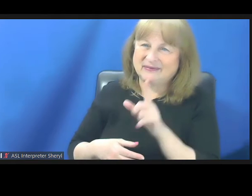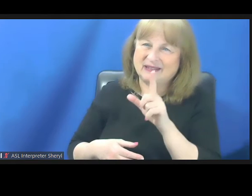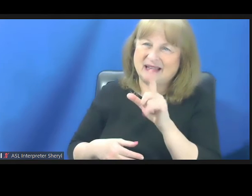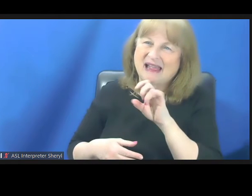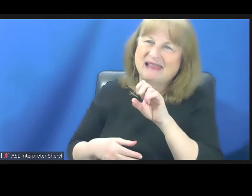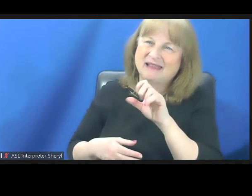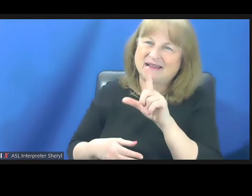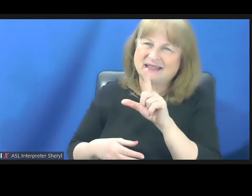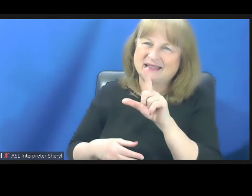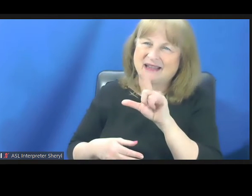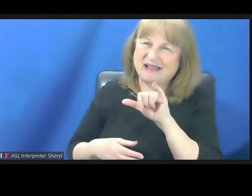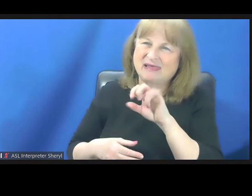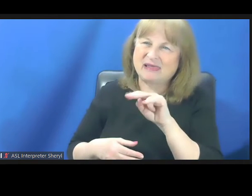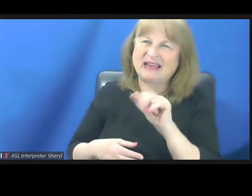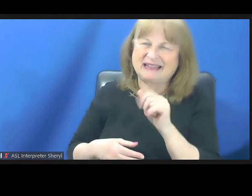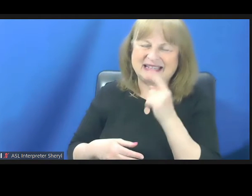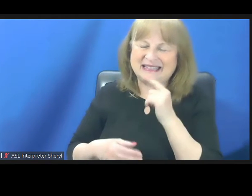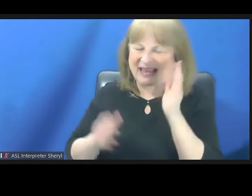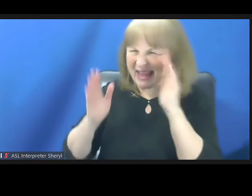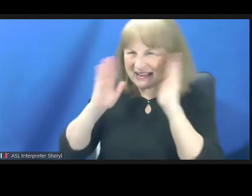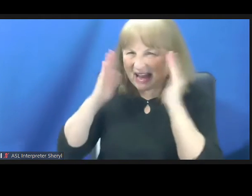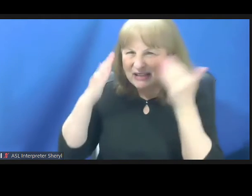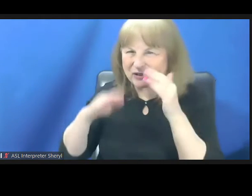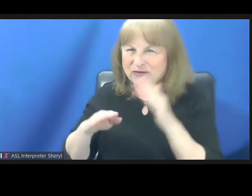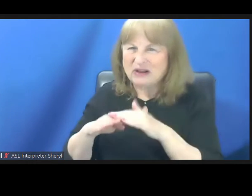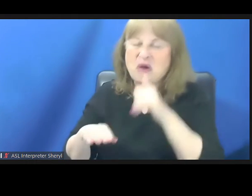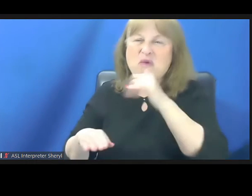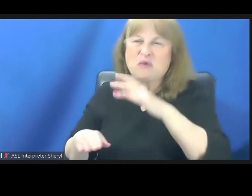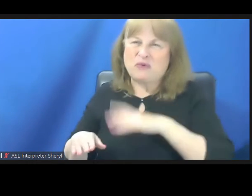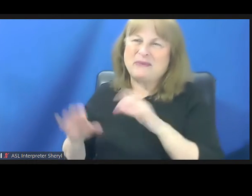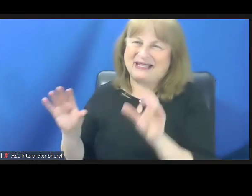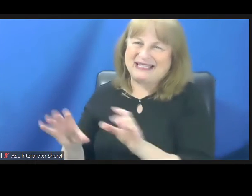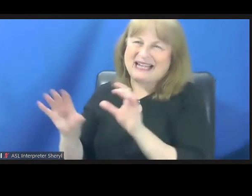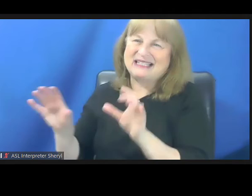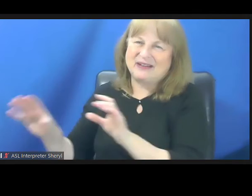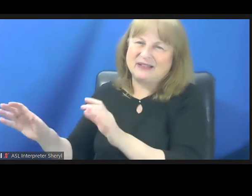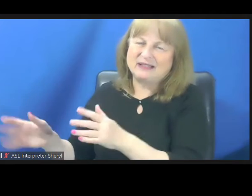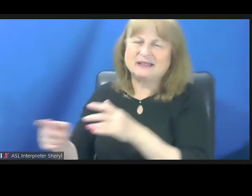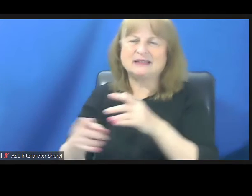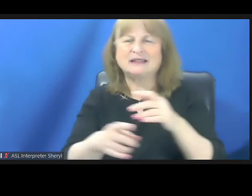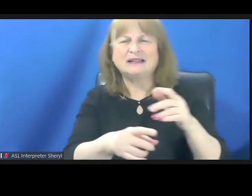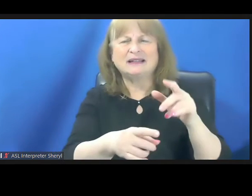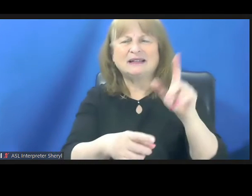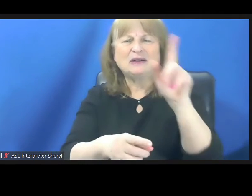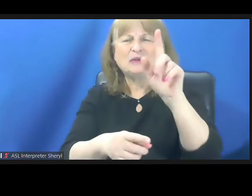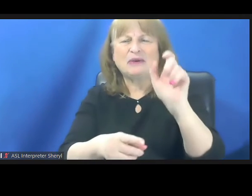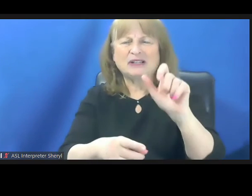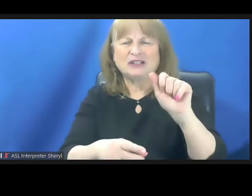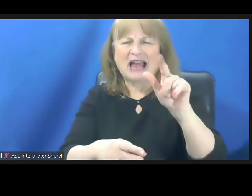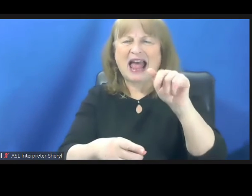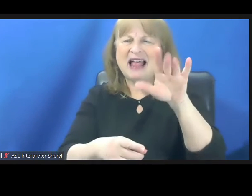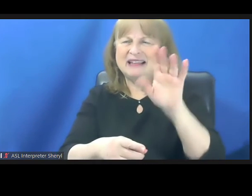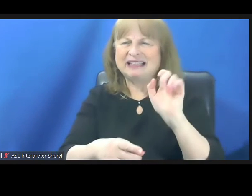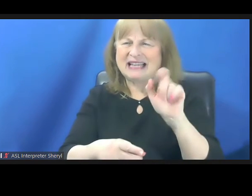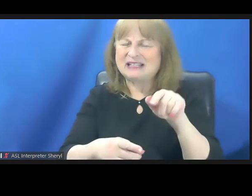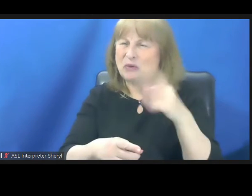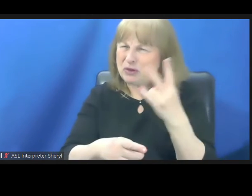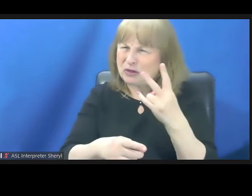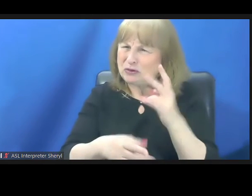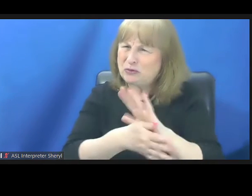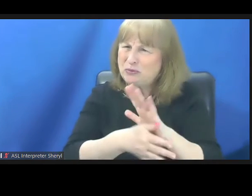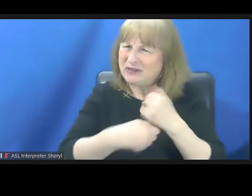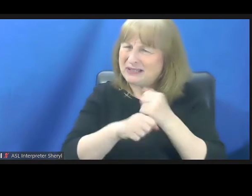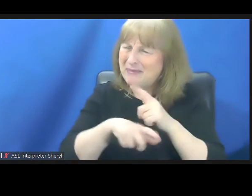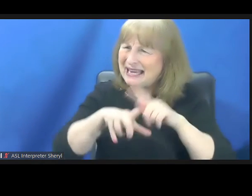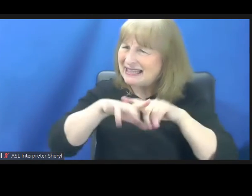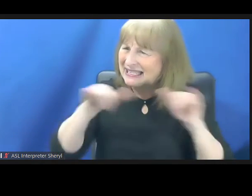mentioned, concentrating on the women's activities. So were the two actually filmed at the same time, and then